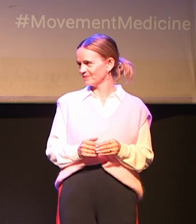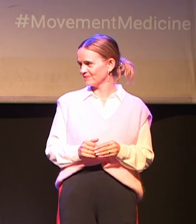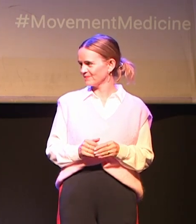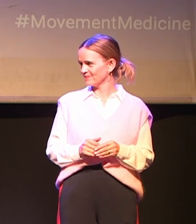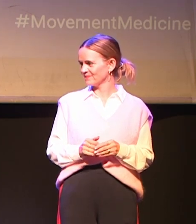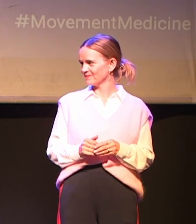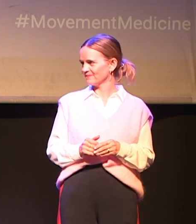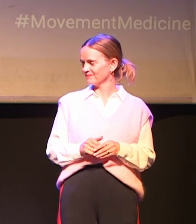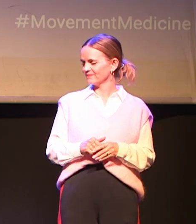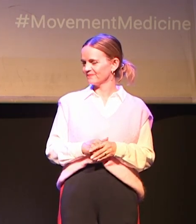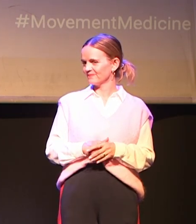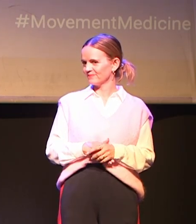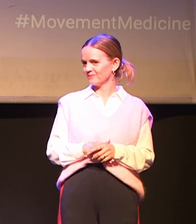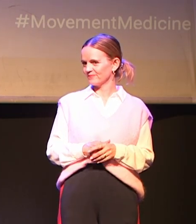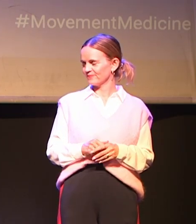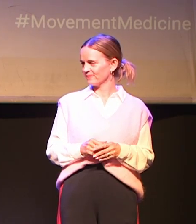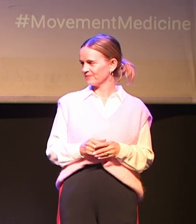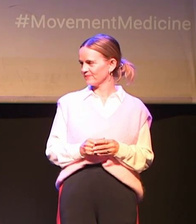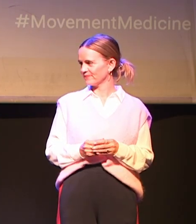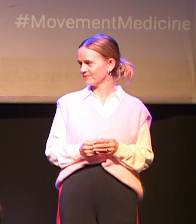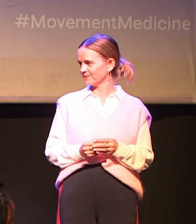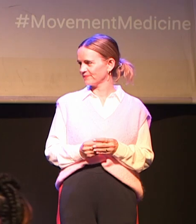We take a moment. We take a beat.